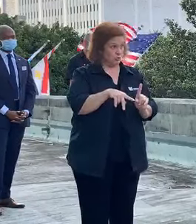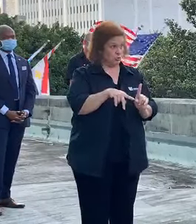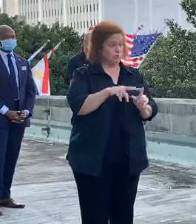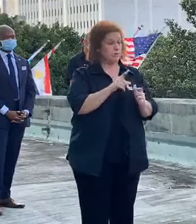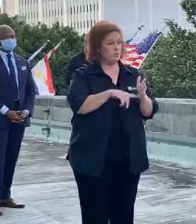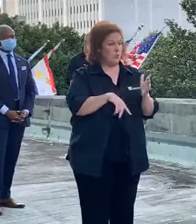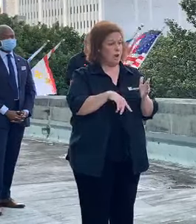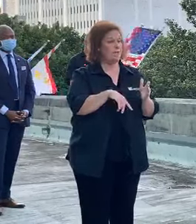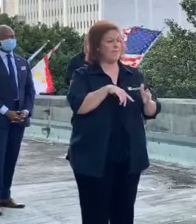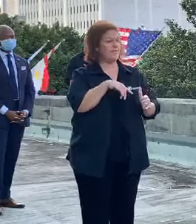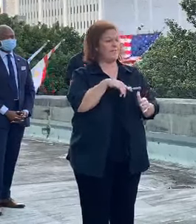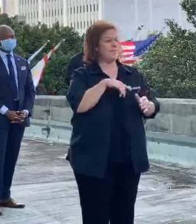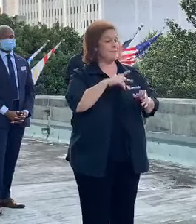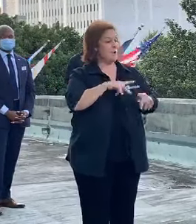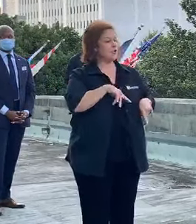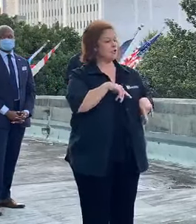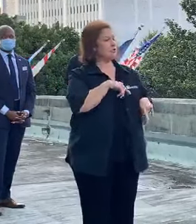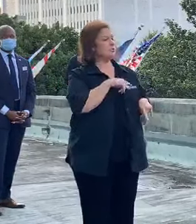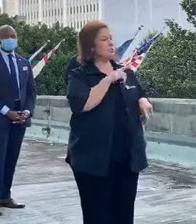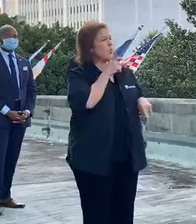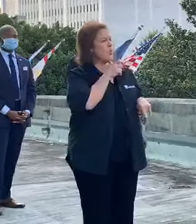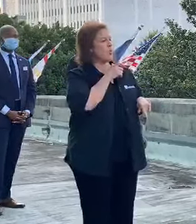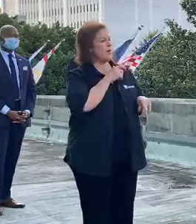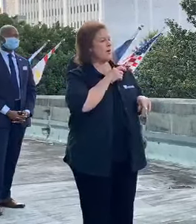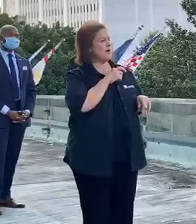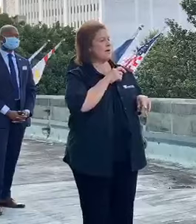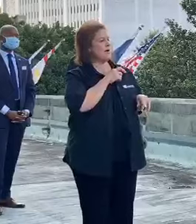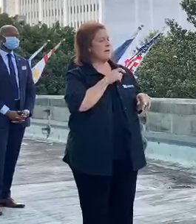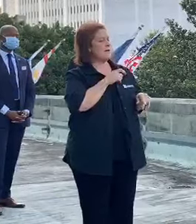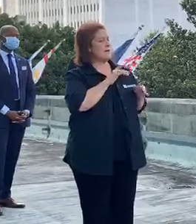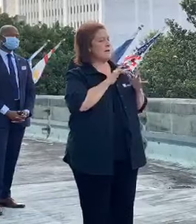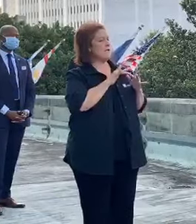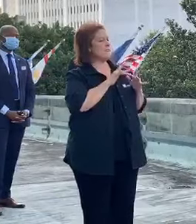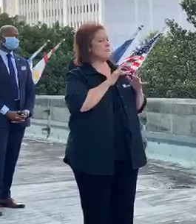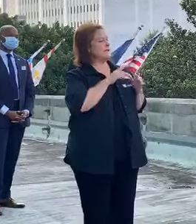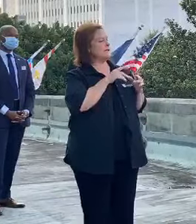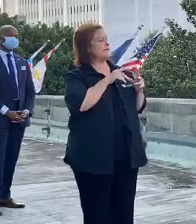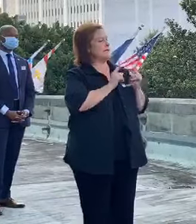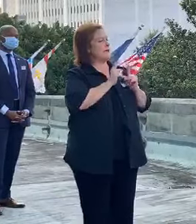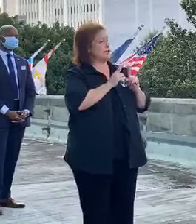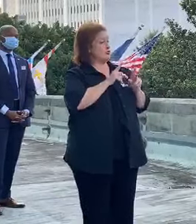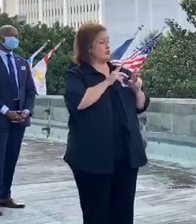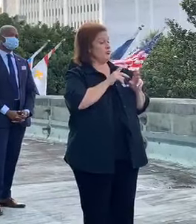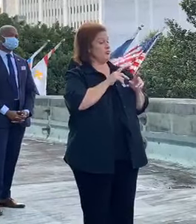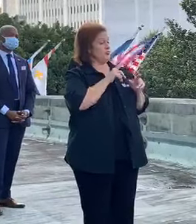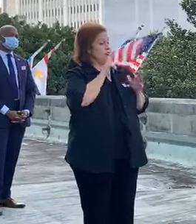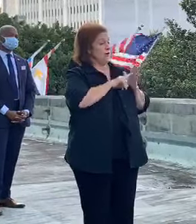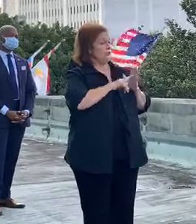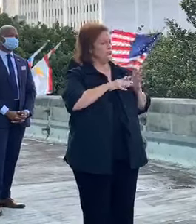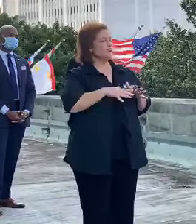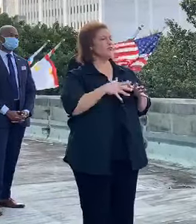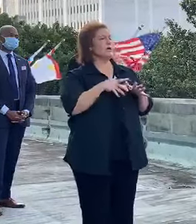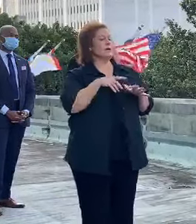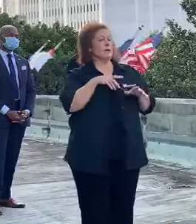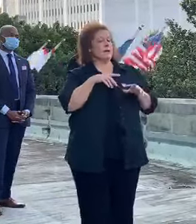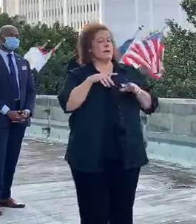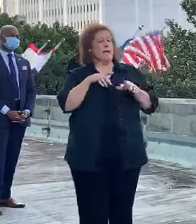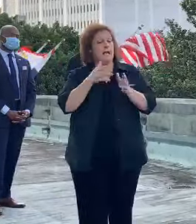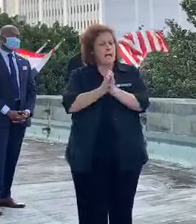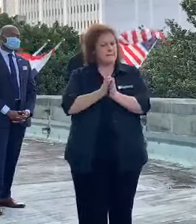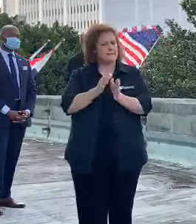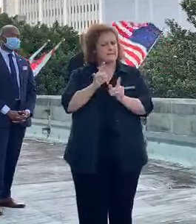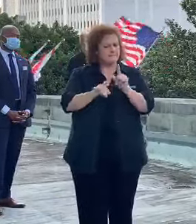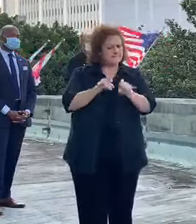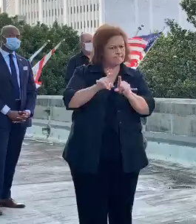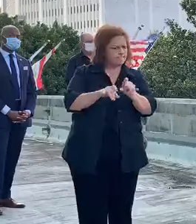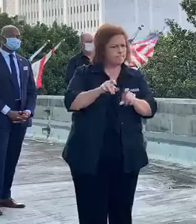contact tracer, where have you been? And I've been, if I've gone to a food establishment, I'll put that down.